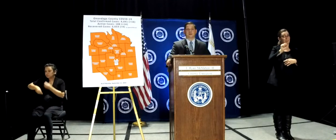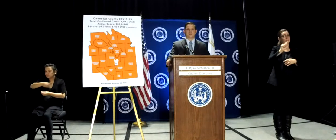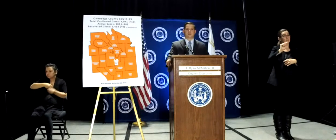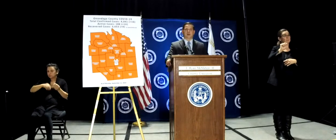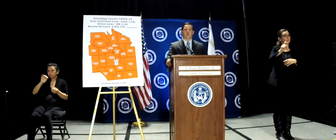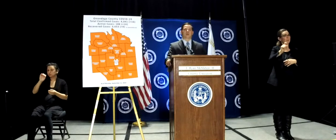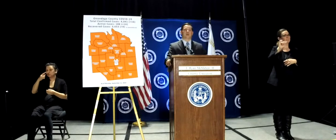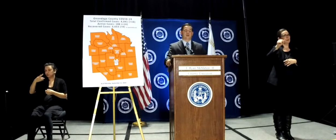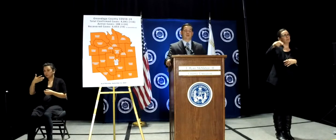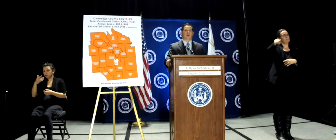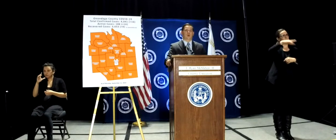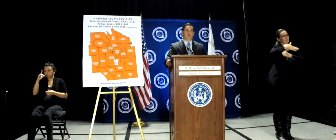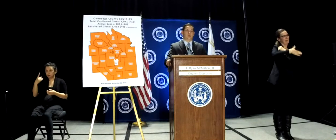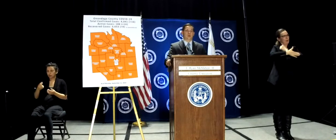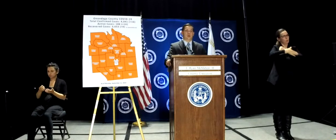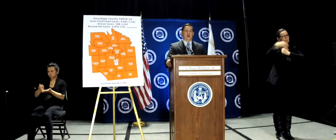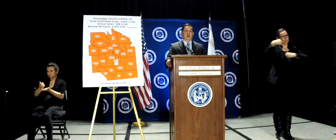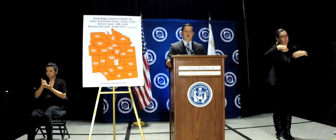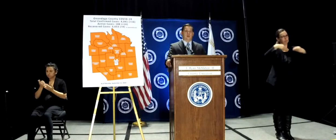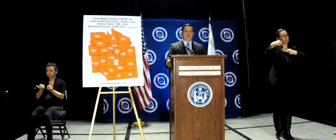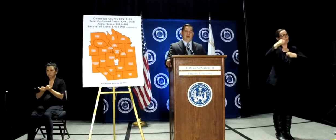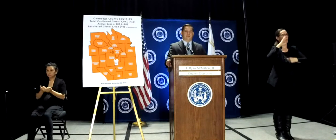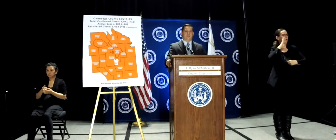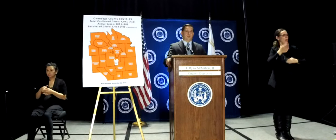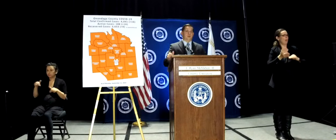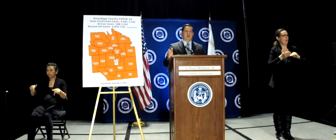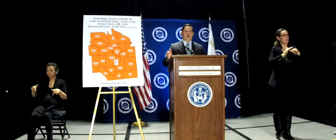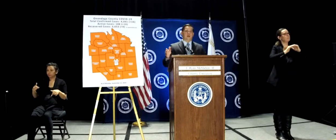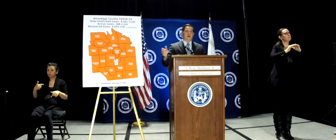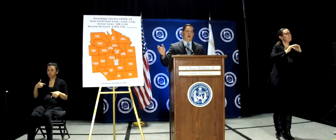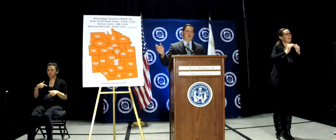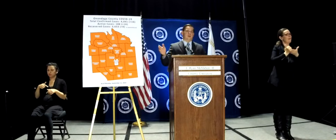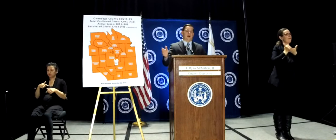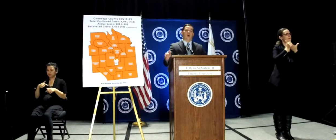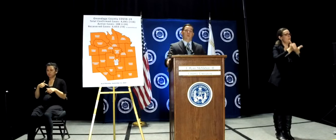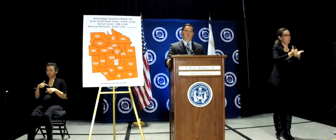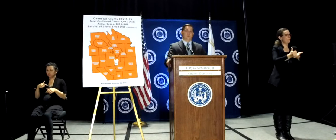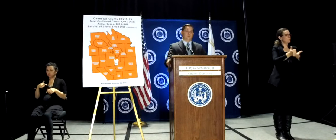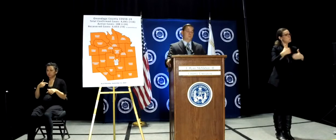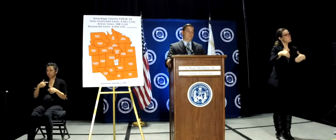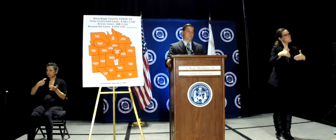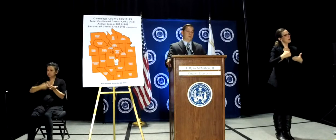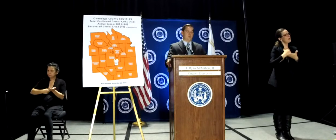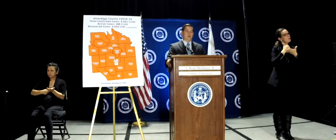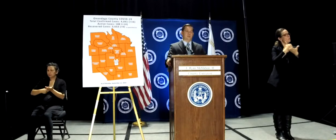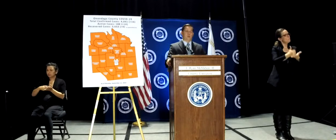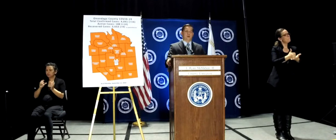making decisions that we can control, and we're not counting on help.